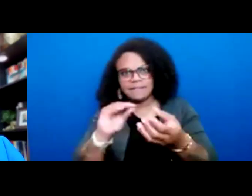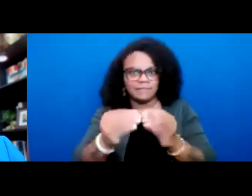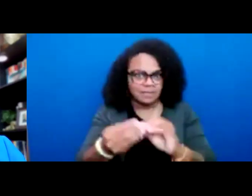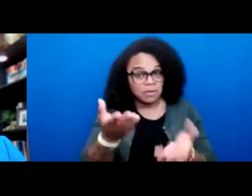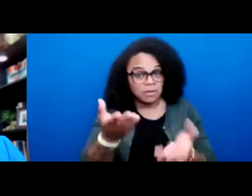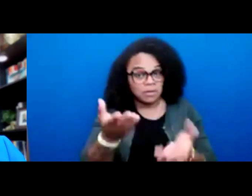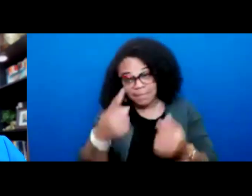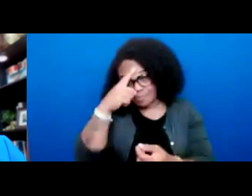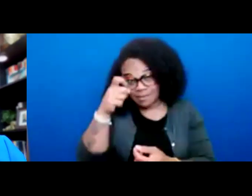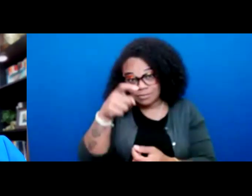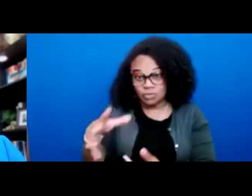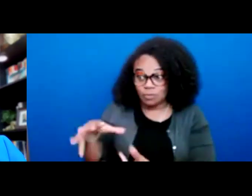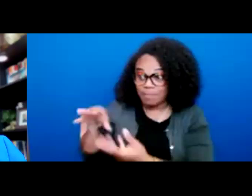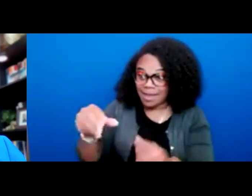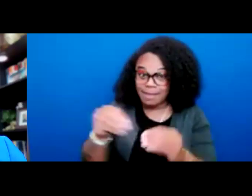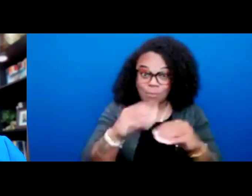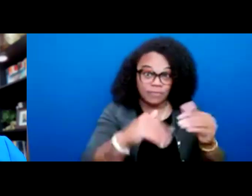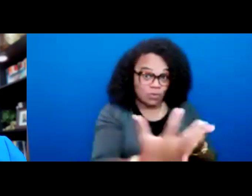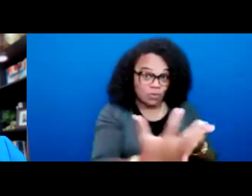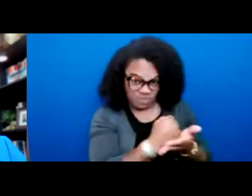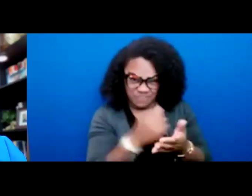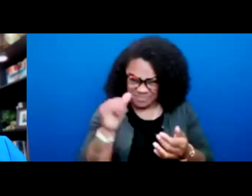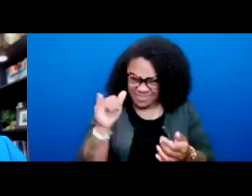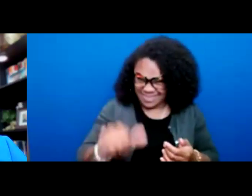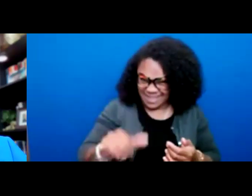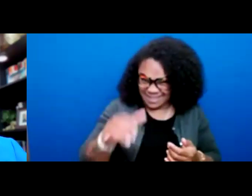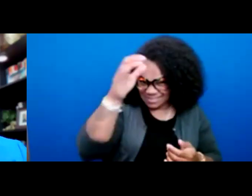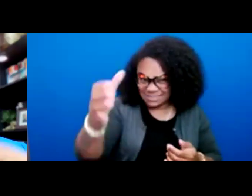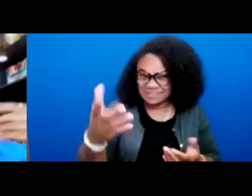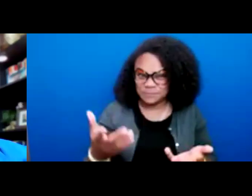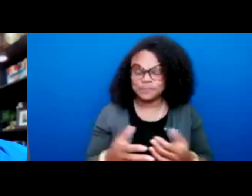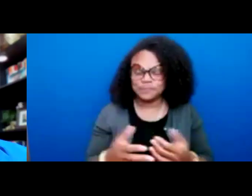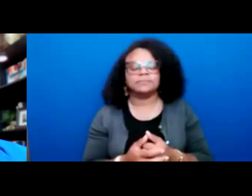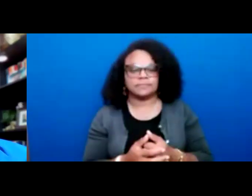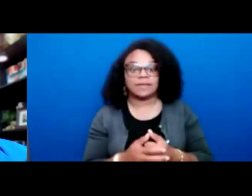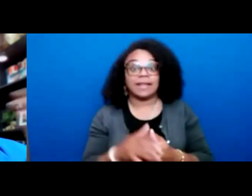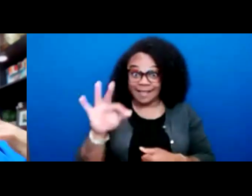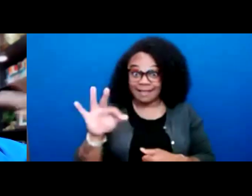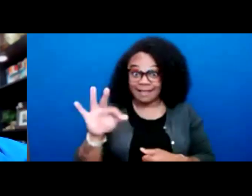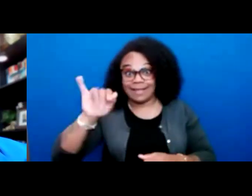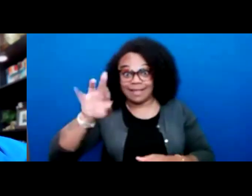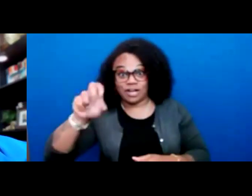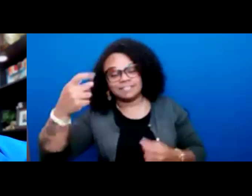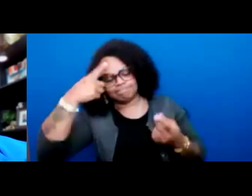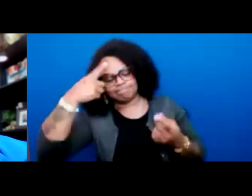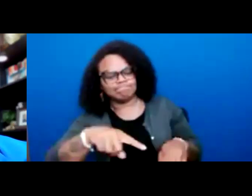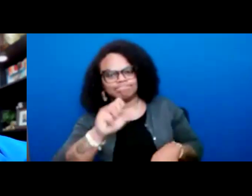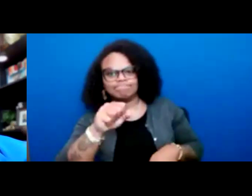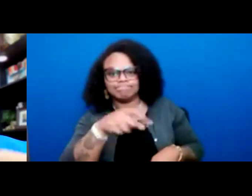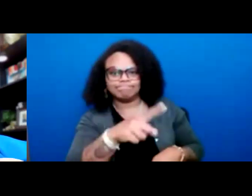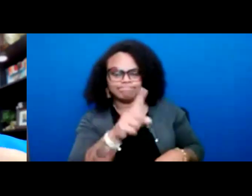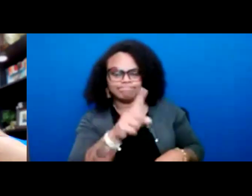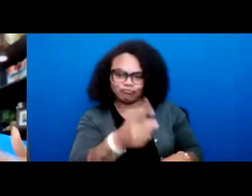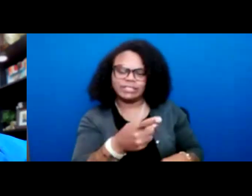because you brought in less than you spent out. Well, if the IRS agrees that you truly are in